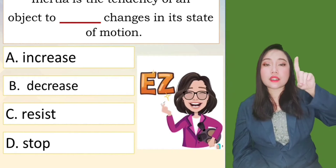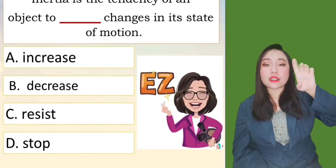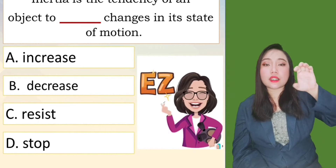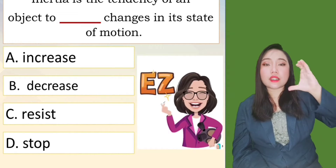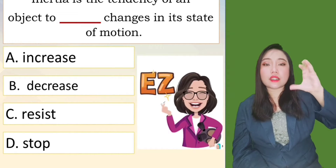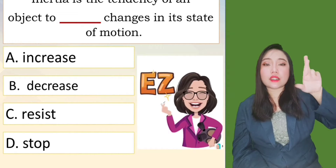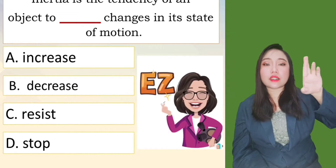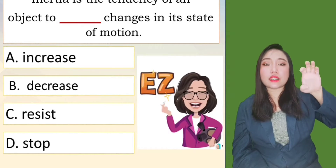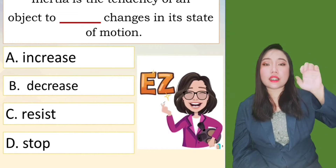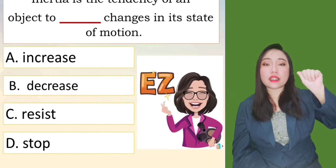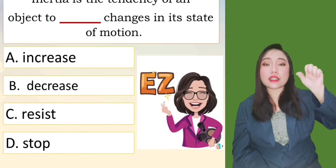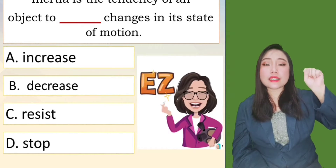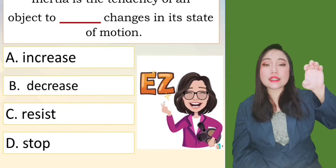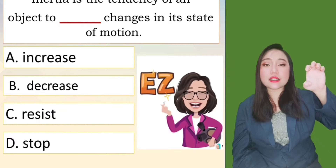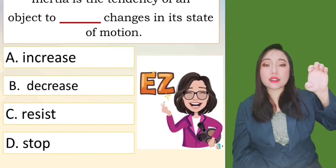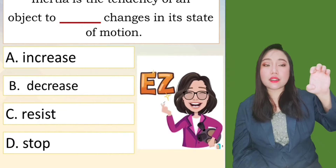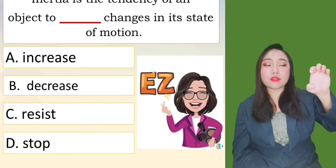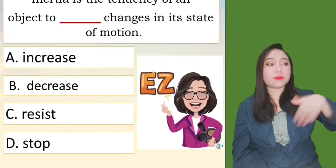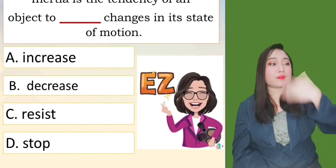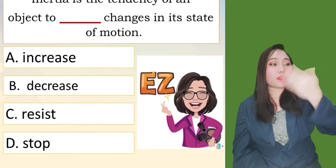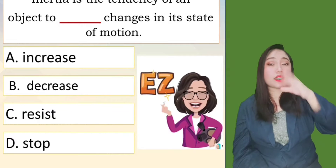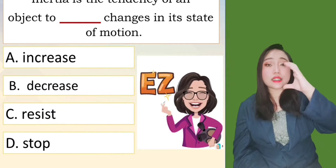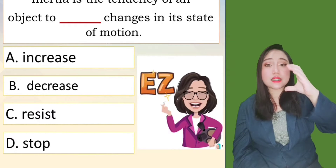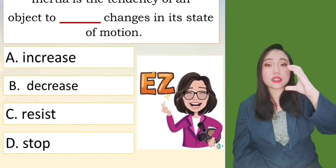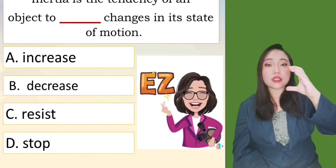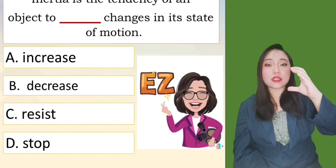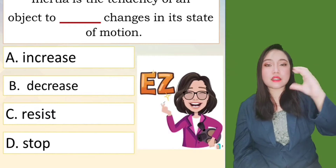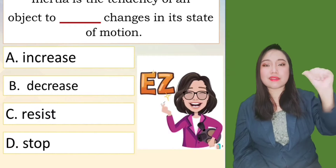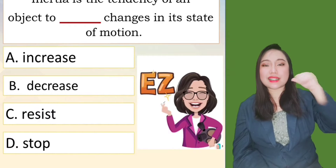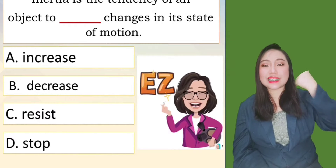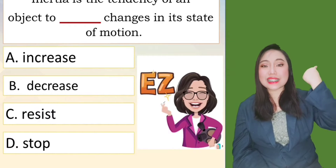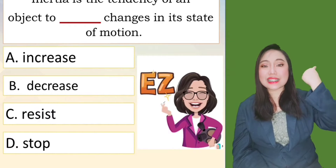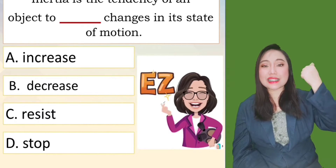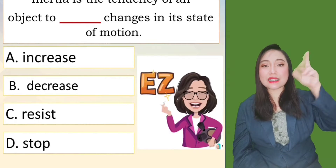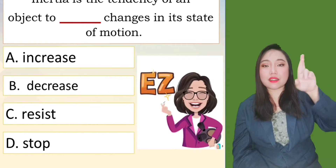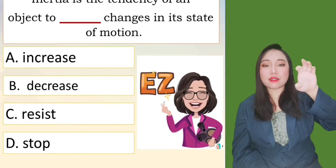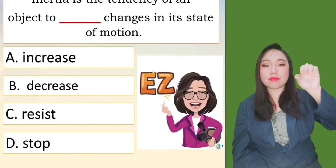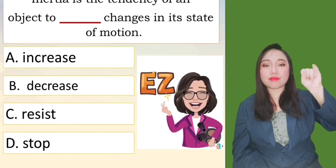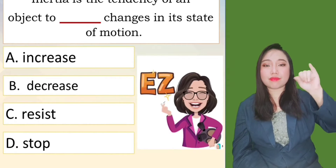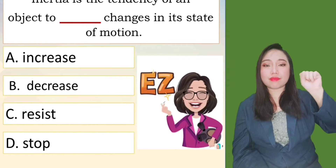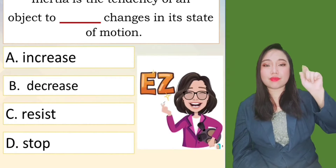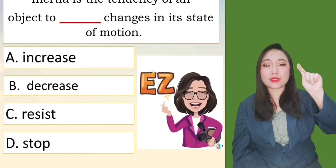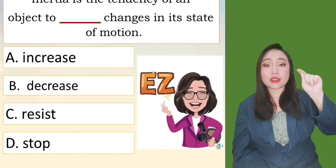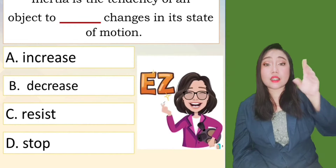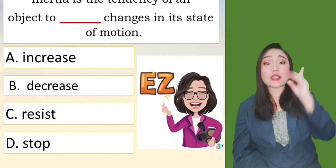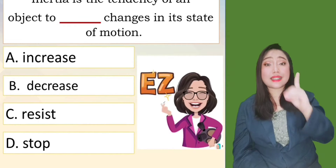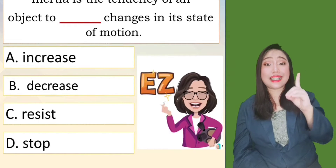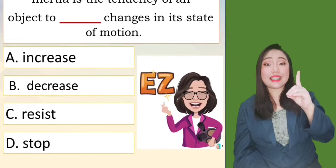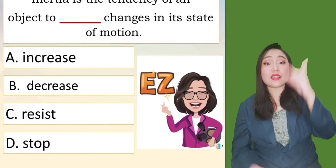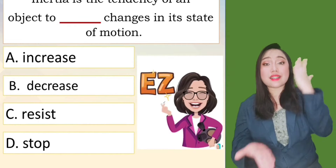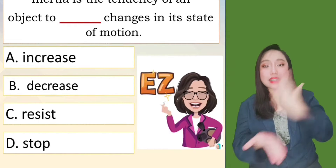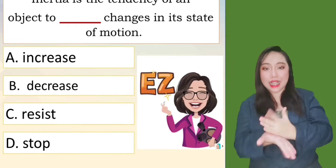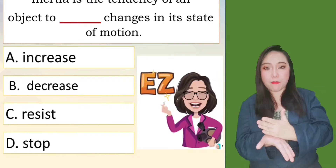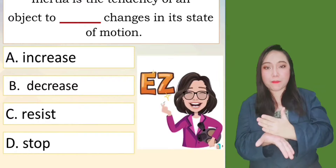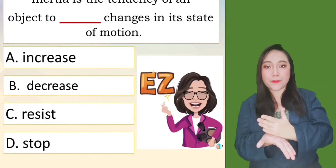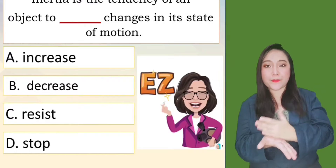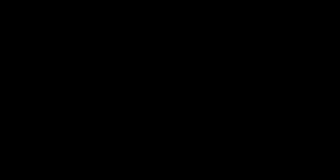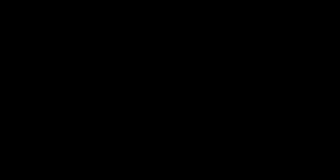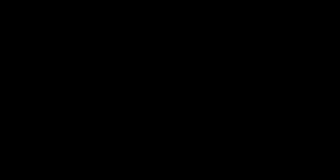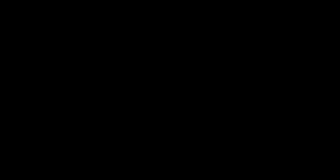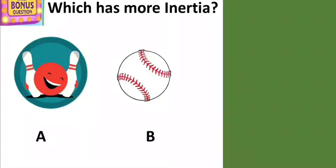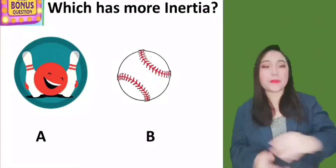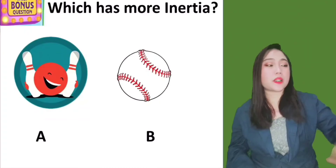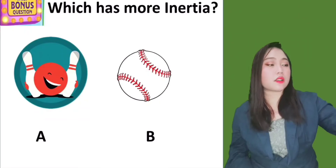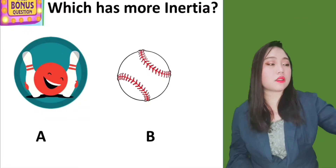B. Decrease. C. Resist. Or D.